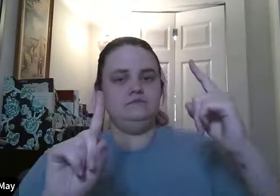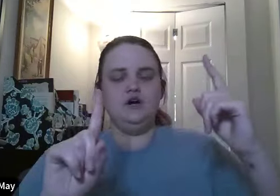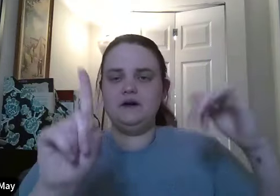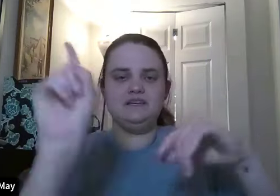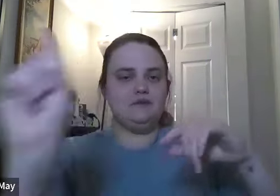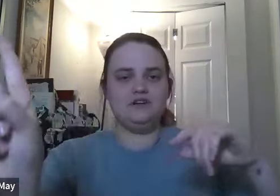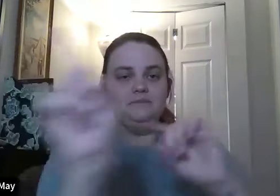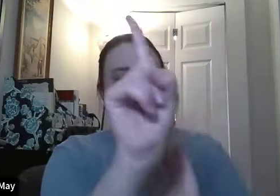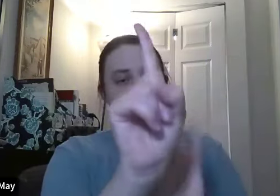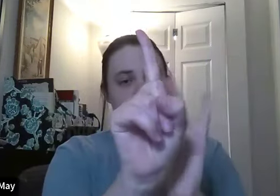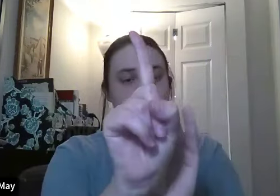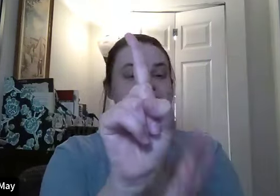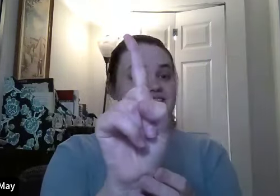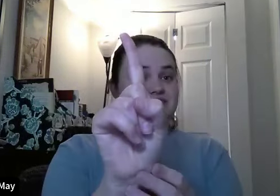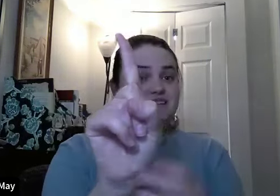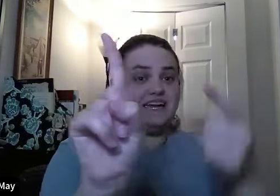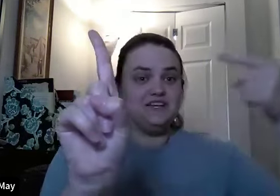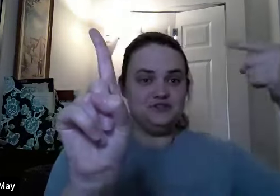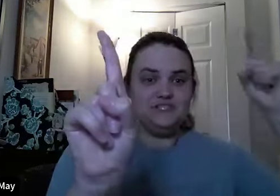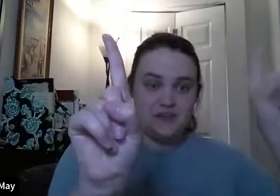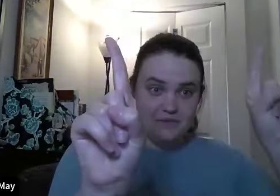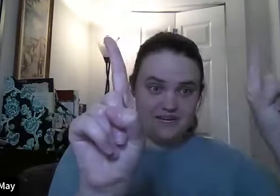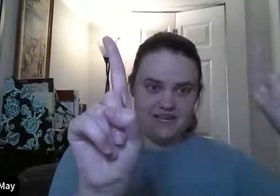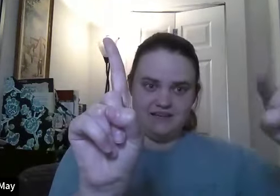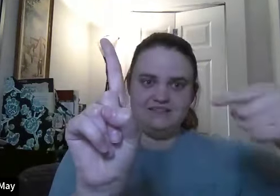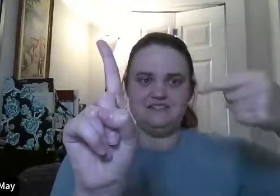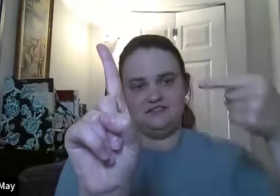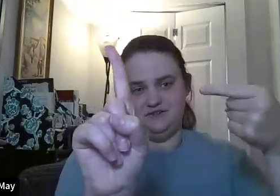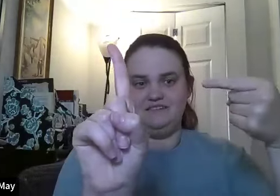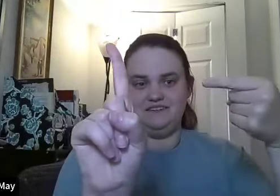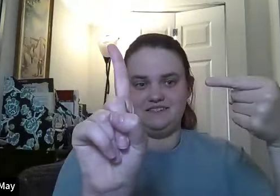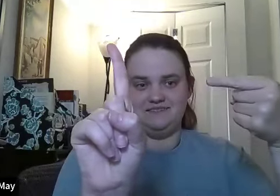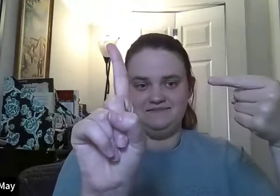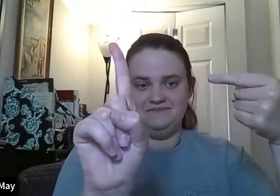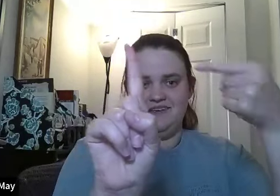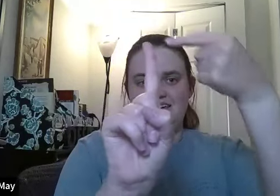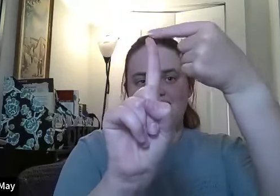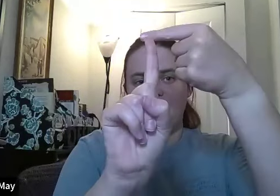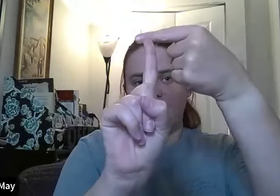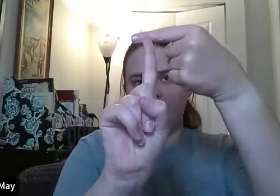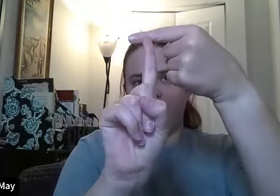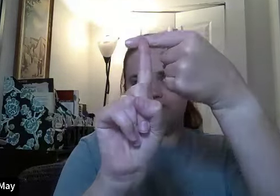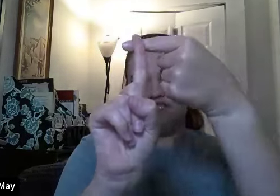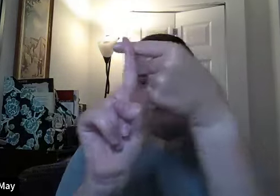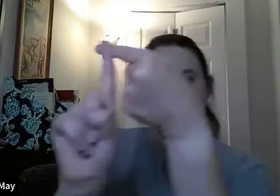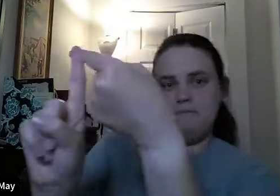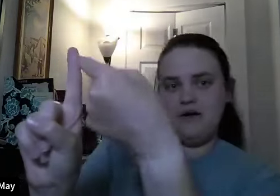nope, I did it wrong. Sorry. Your non-dominant hand's gonna stay. Your dominant hand is gonna turn like this. And you're gonna brush it on the